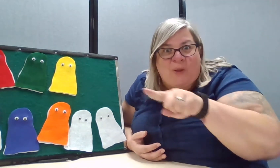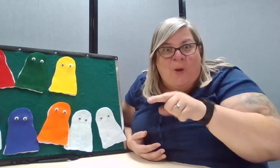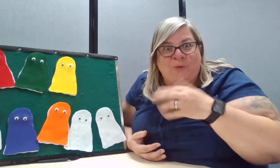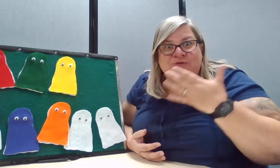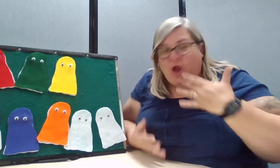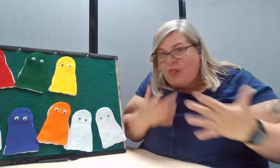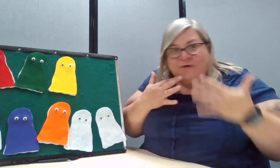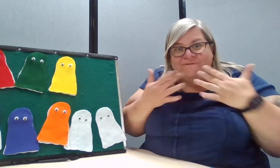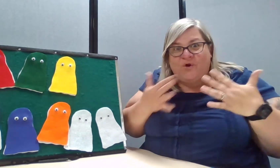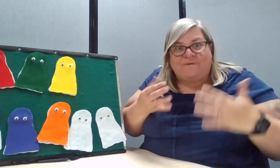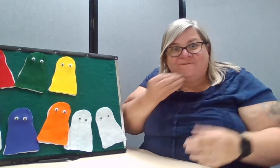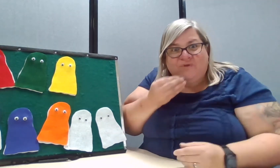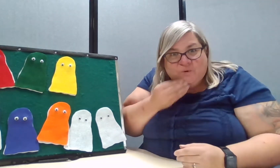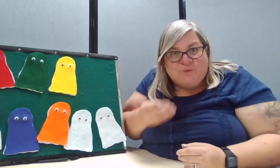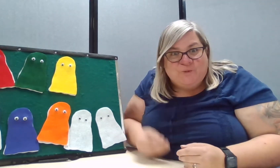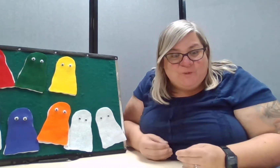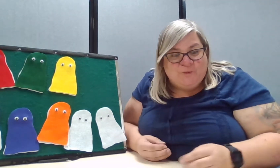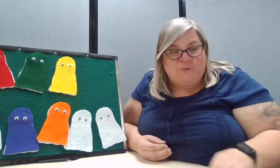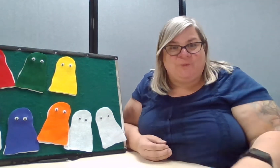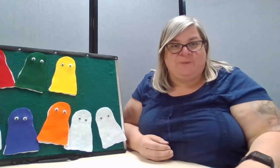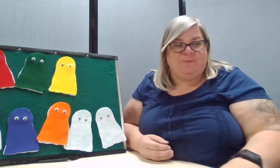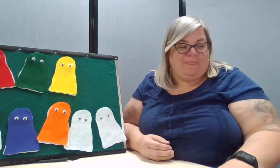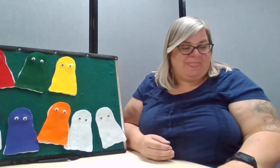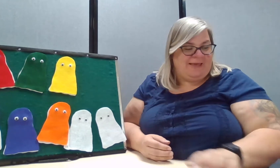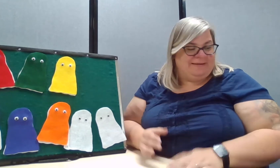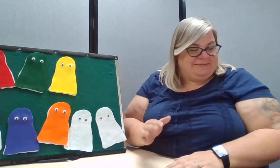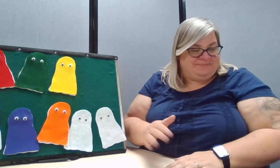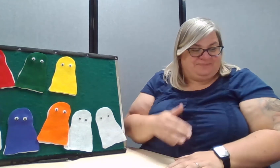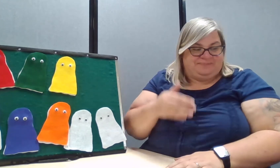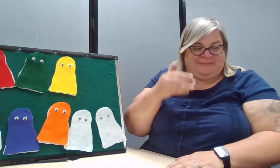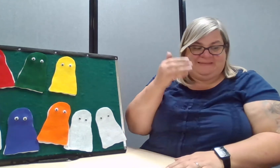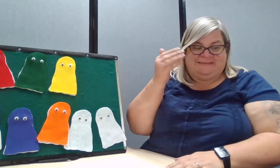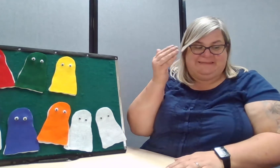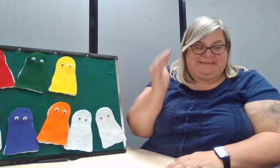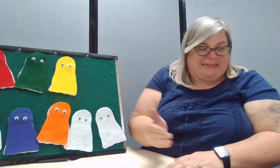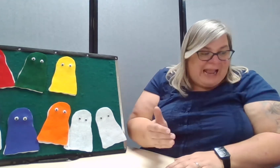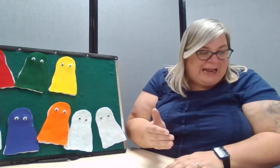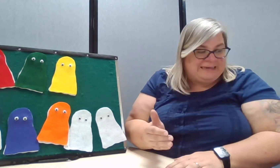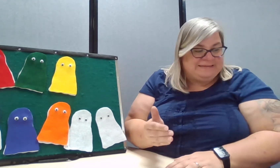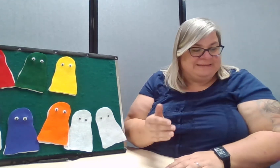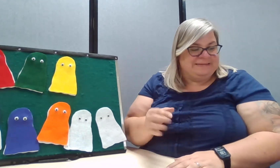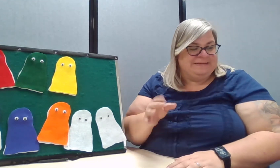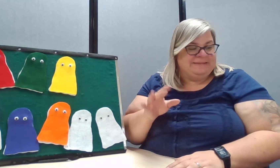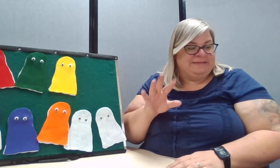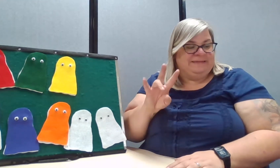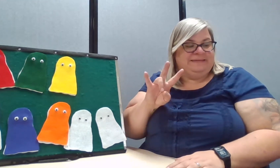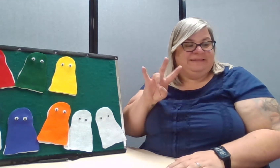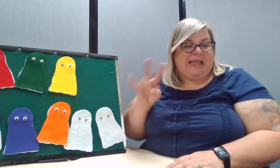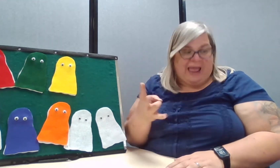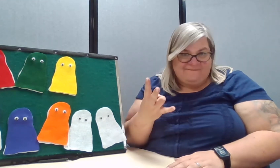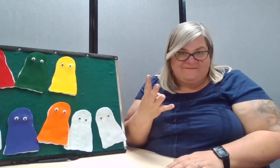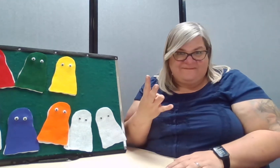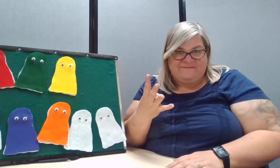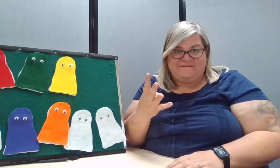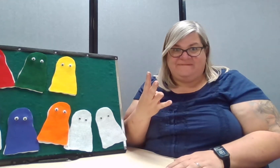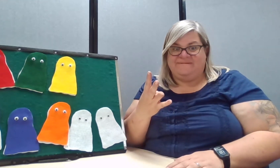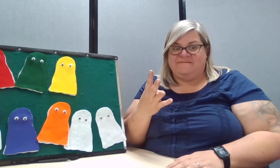loved their colors. So the next little ghost,